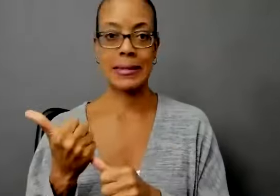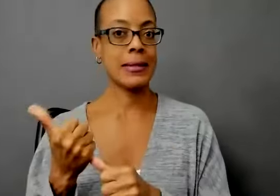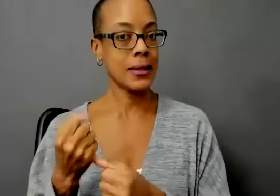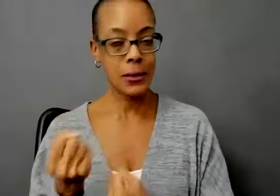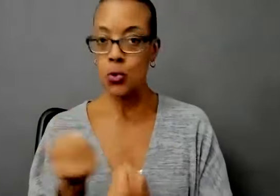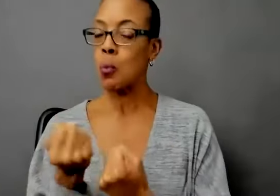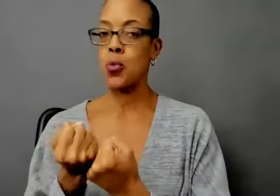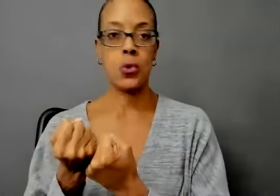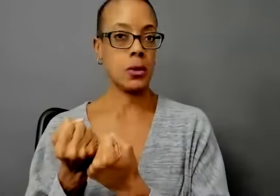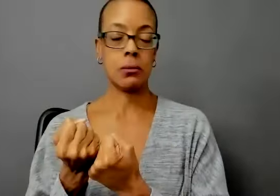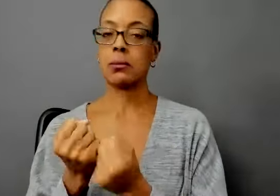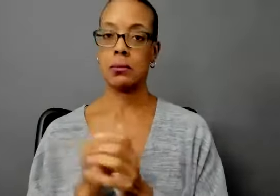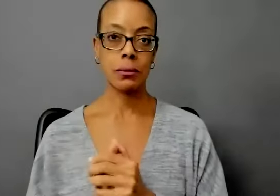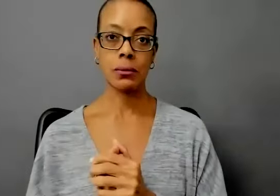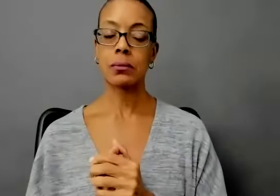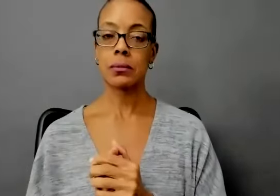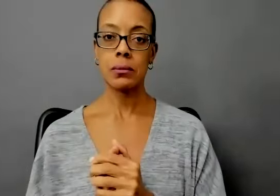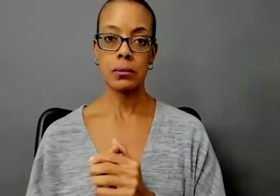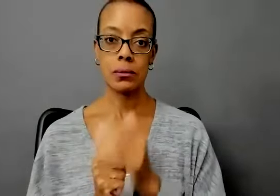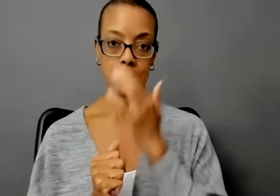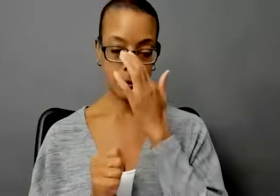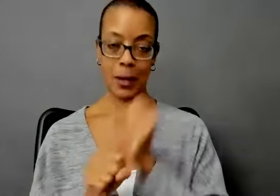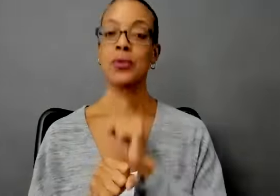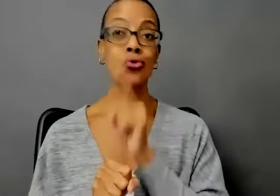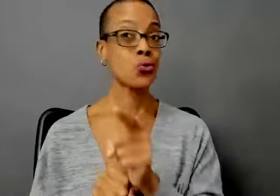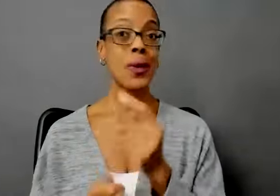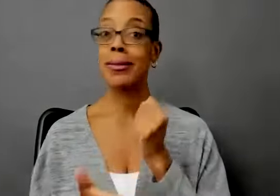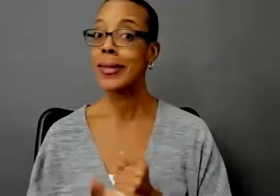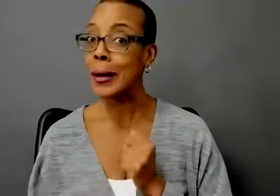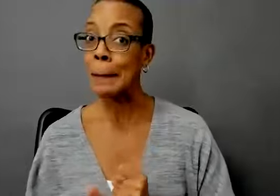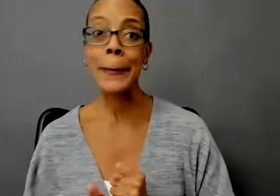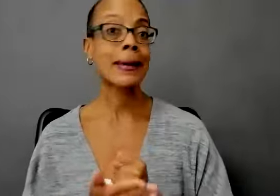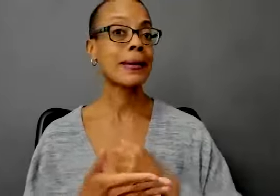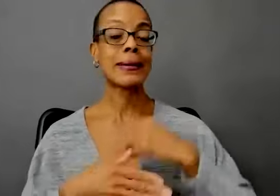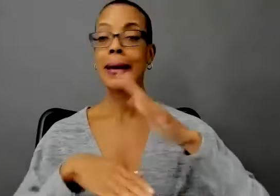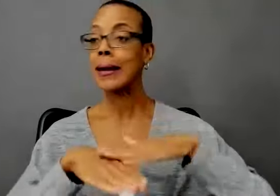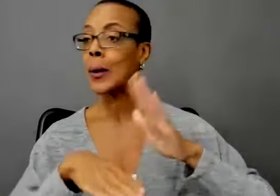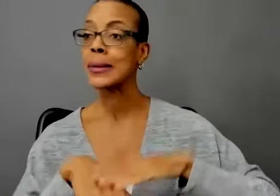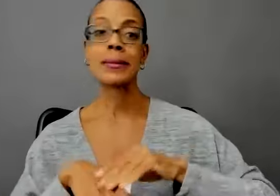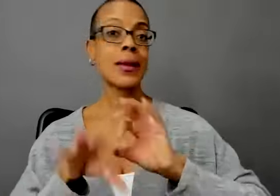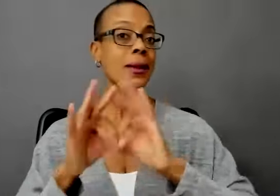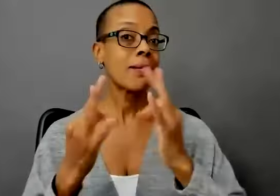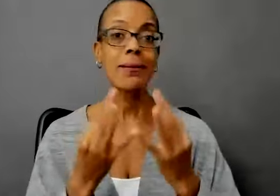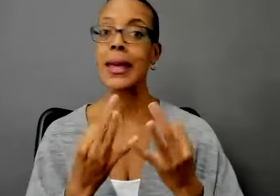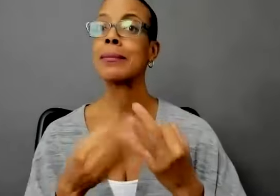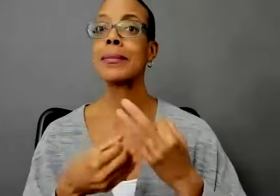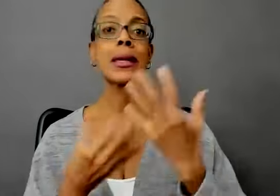outside. Make sure you have therapy, counseling, family supports all around are